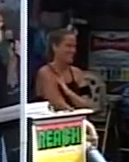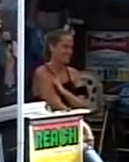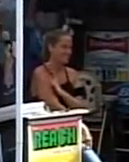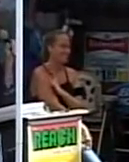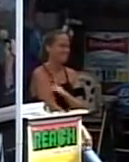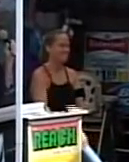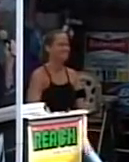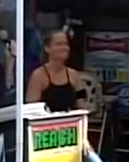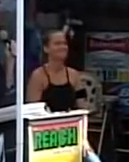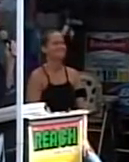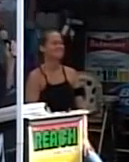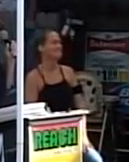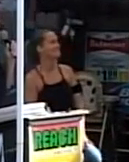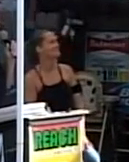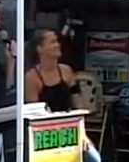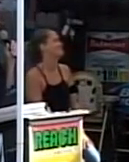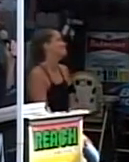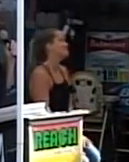Spirit always.